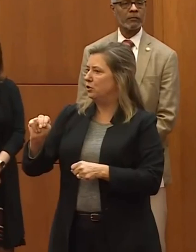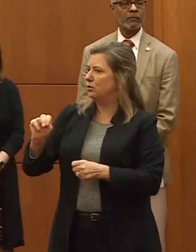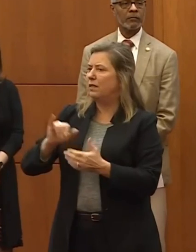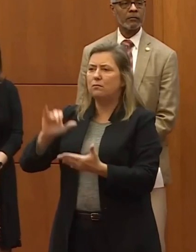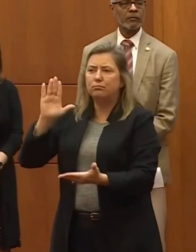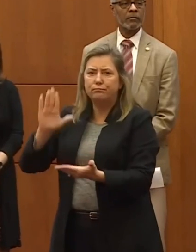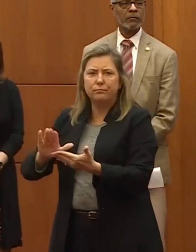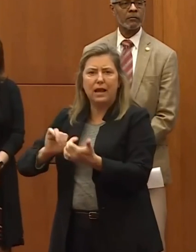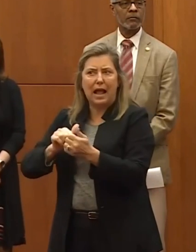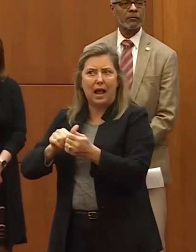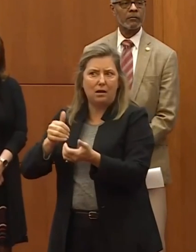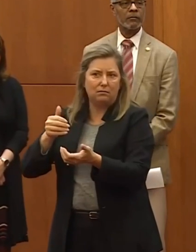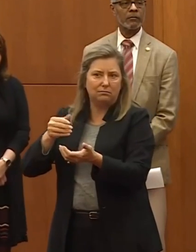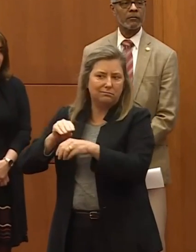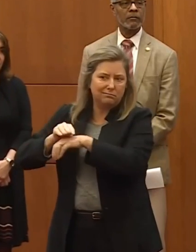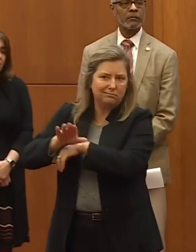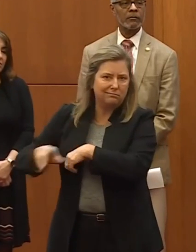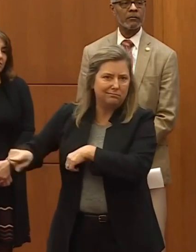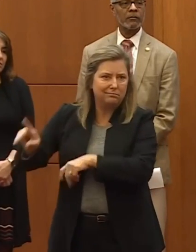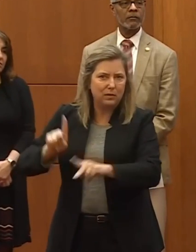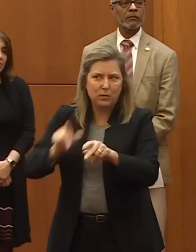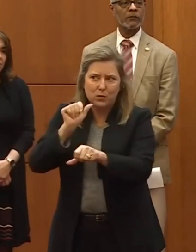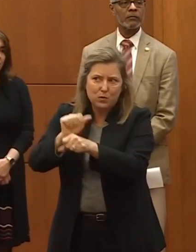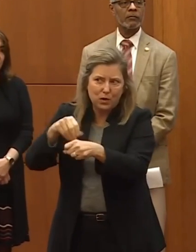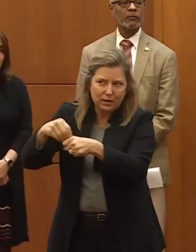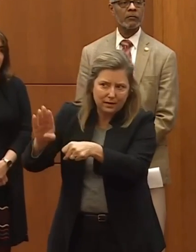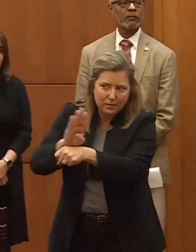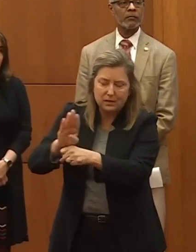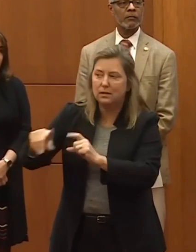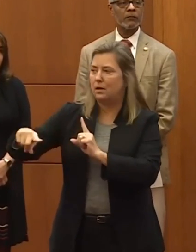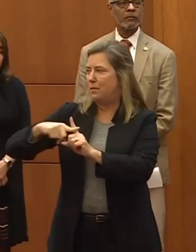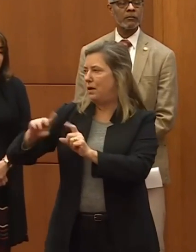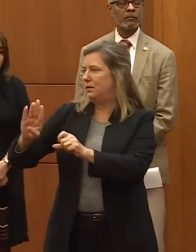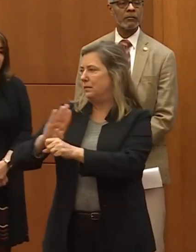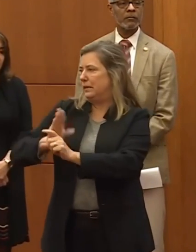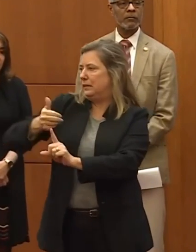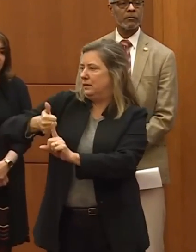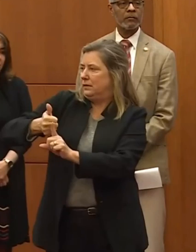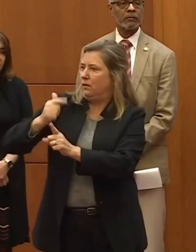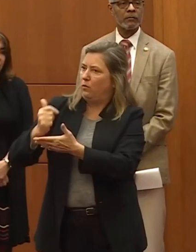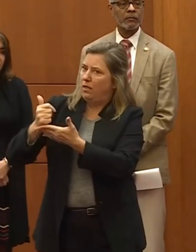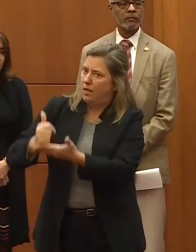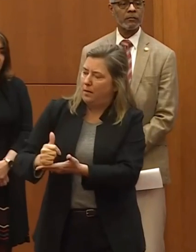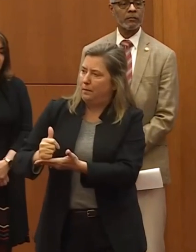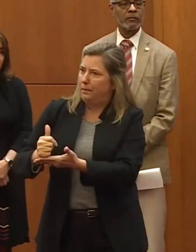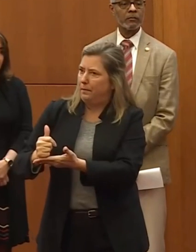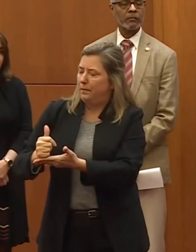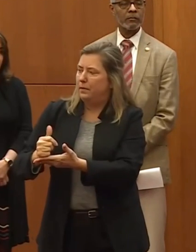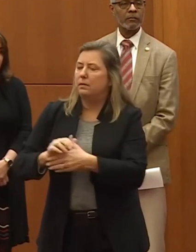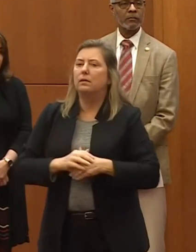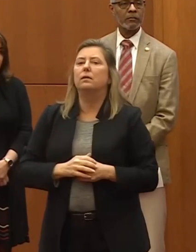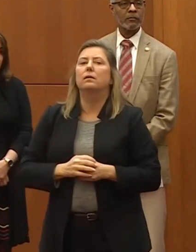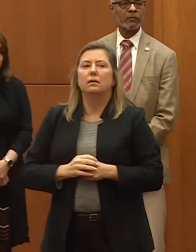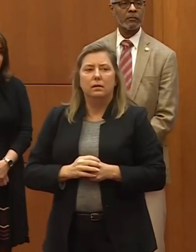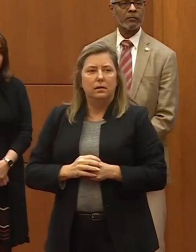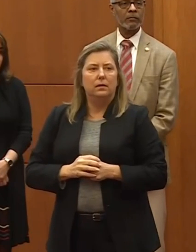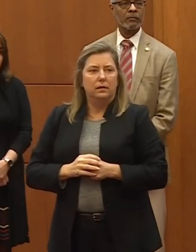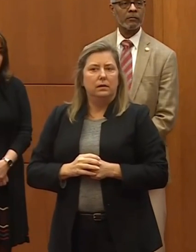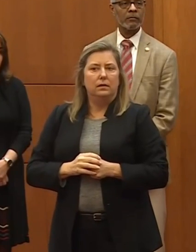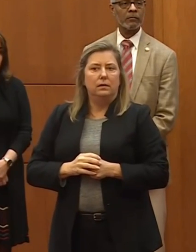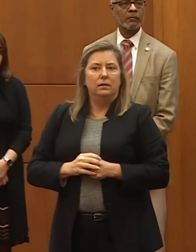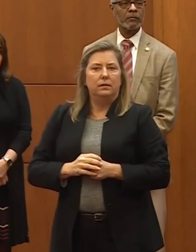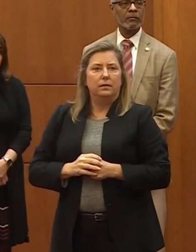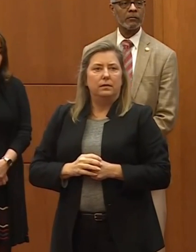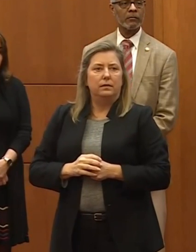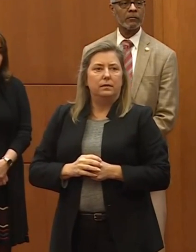employees of these businesses as well as on the businesses themselves. We have waived the 1-week